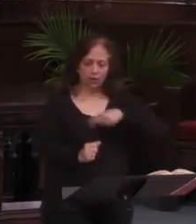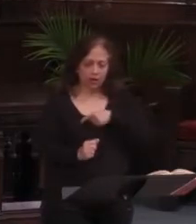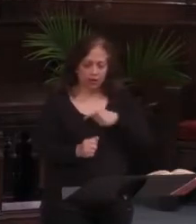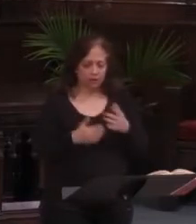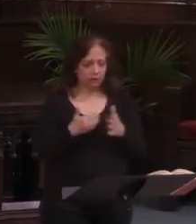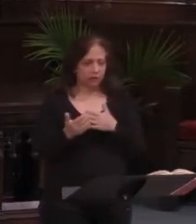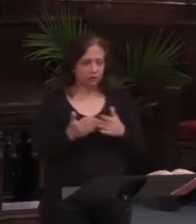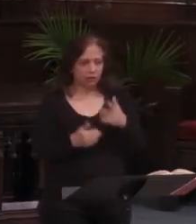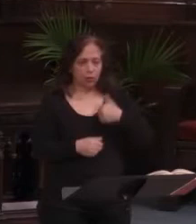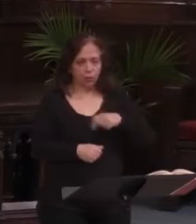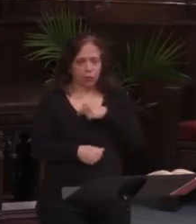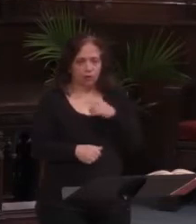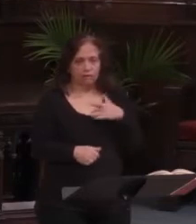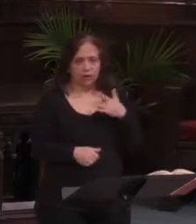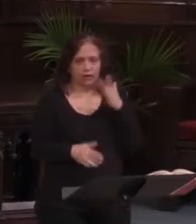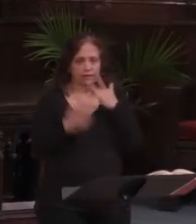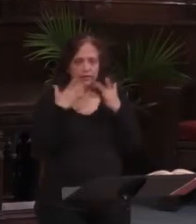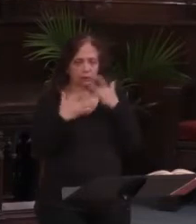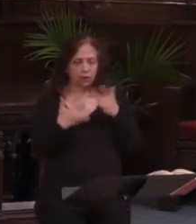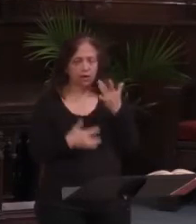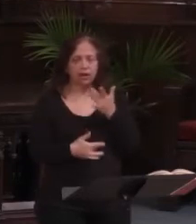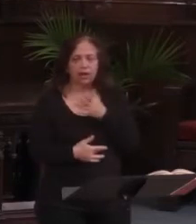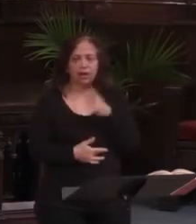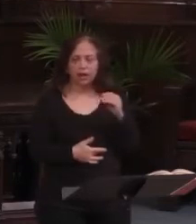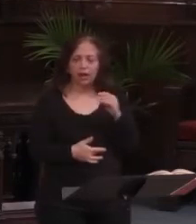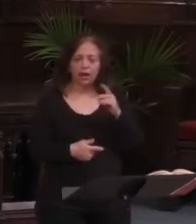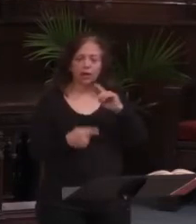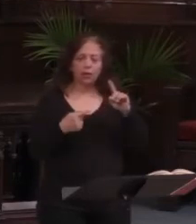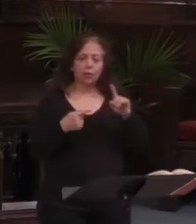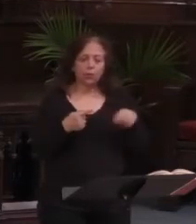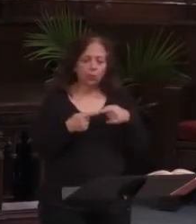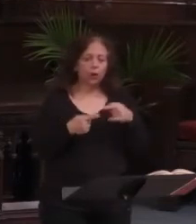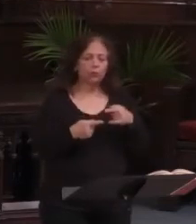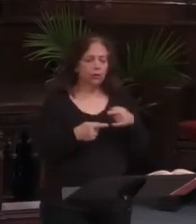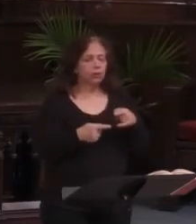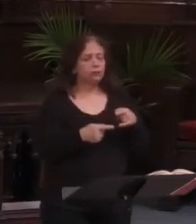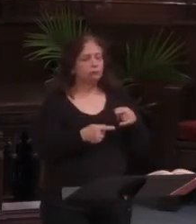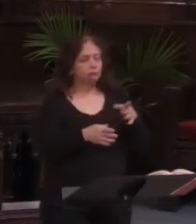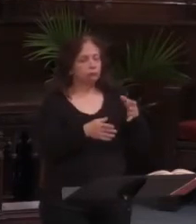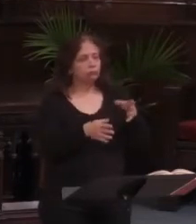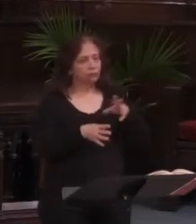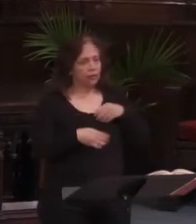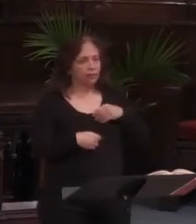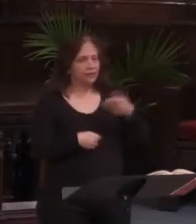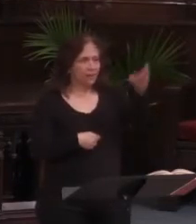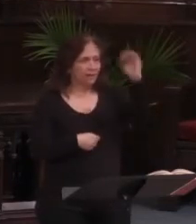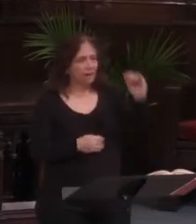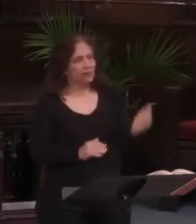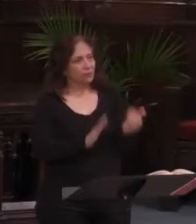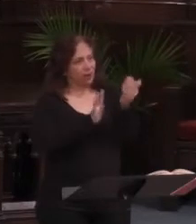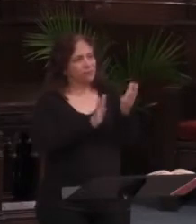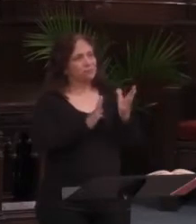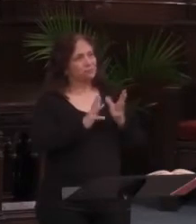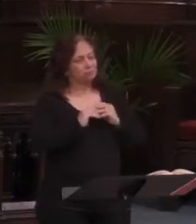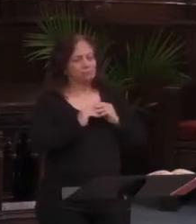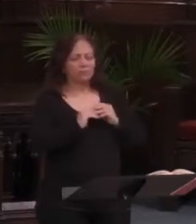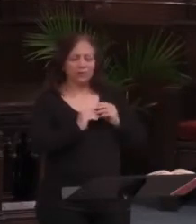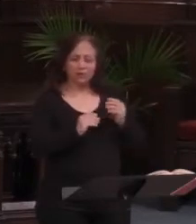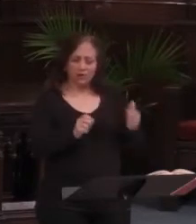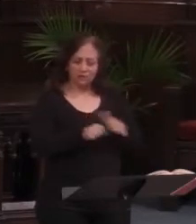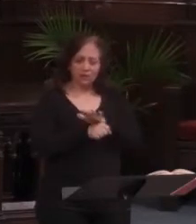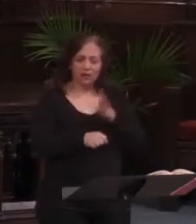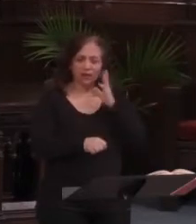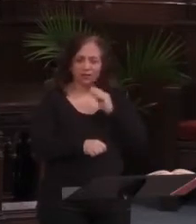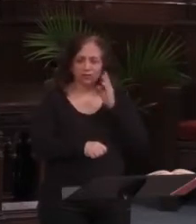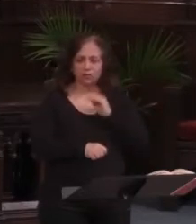of desperation. And when we open ourselves up to God's presence, we can fully experience God's love